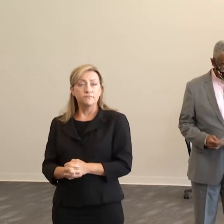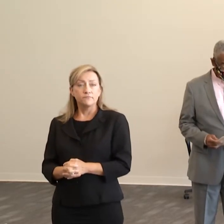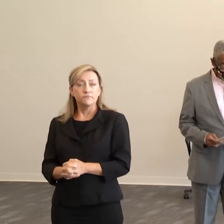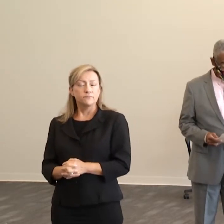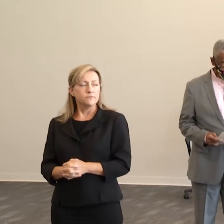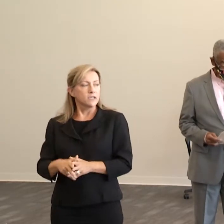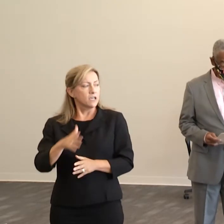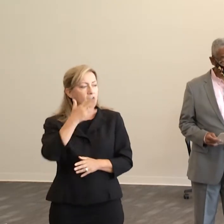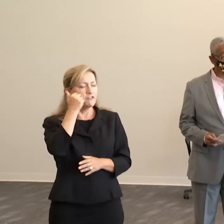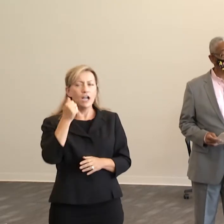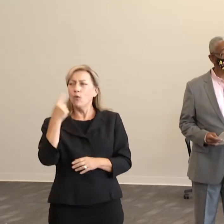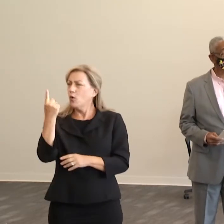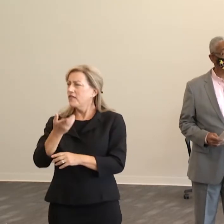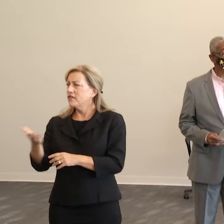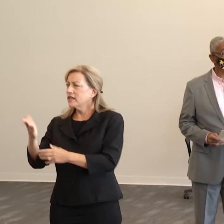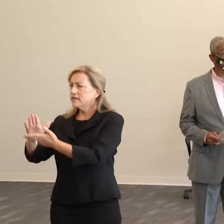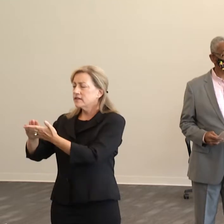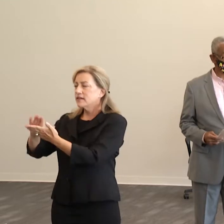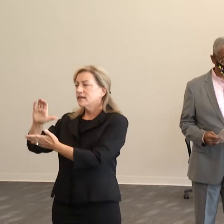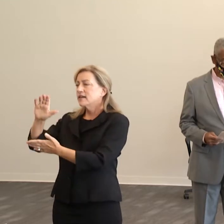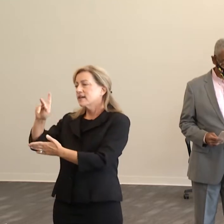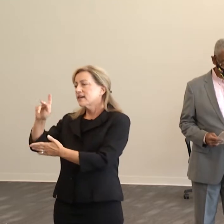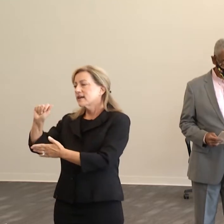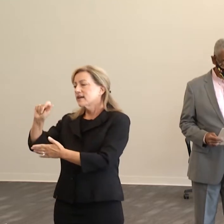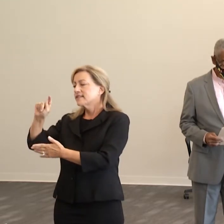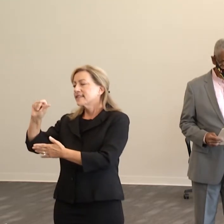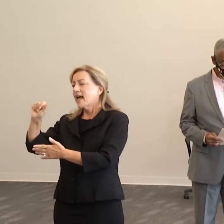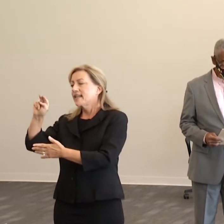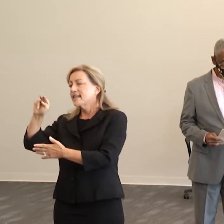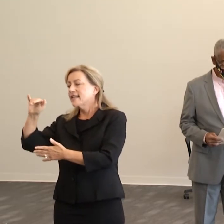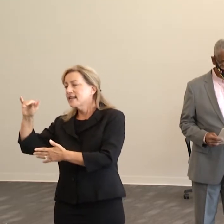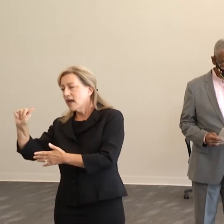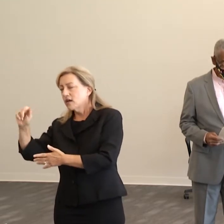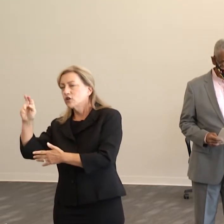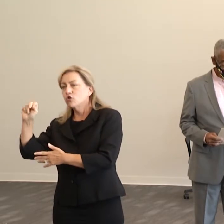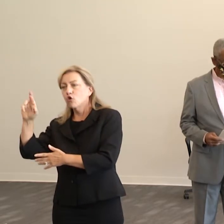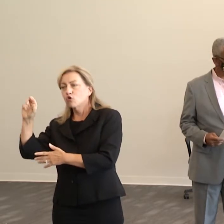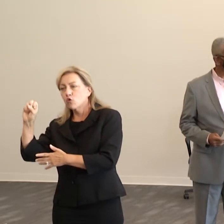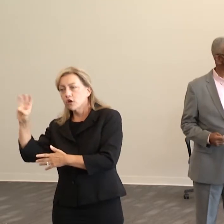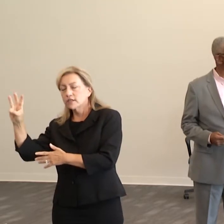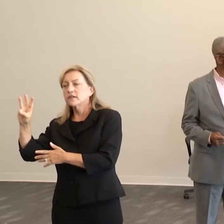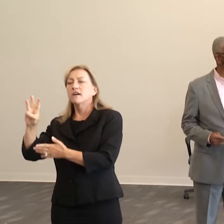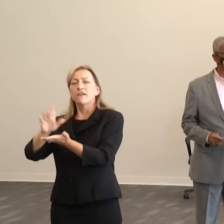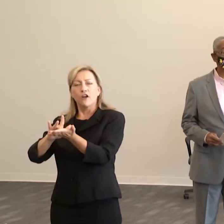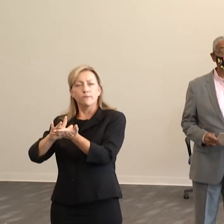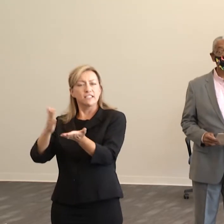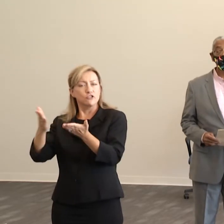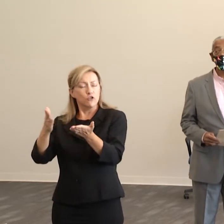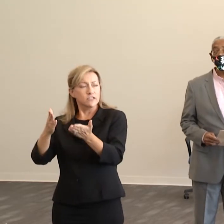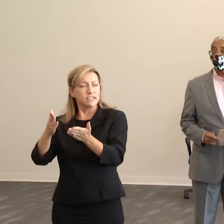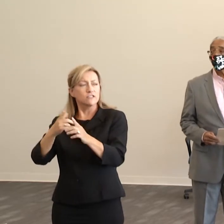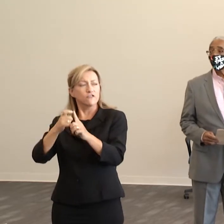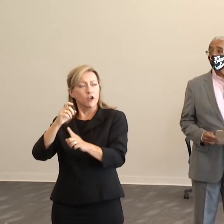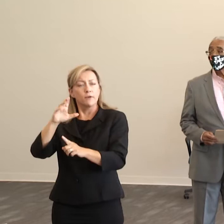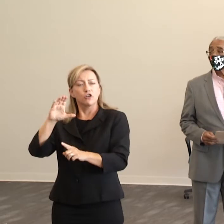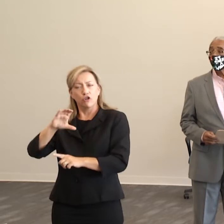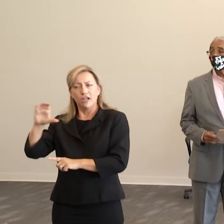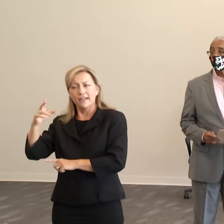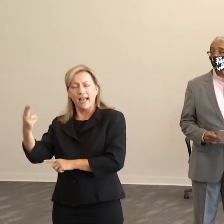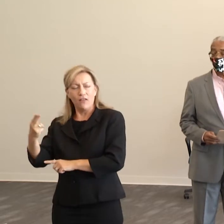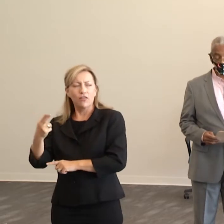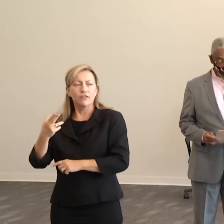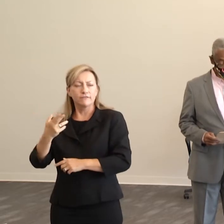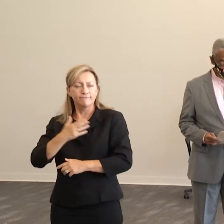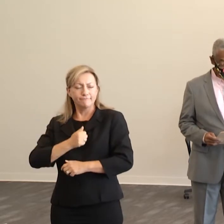I forgot one acknowledgement, Katanya Norwood, who's Senior Director of Pharmacy Services at Cook County Health. My apologies, Katanya. We're here